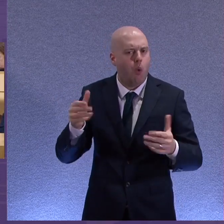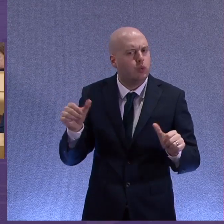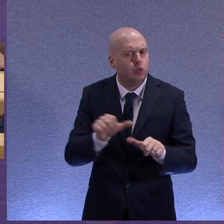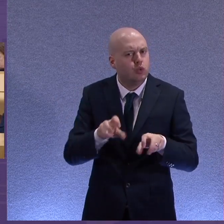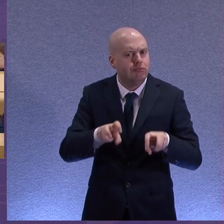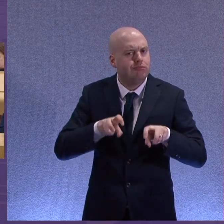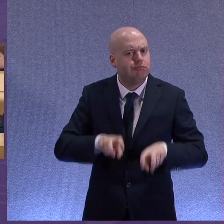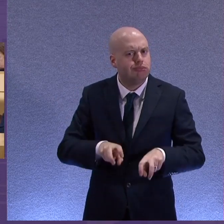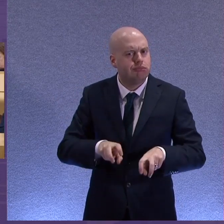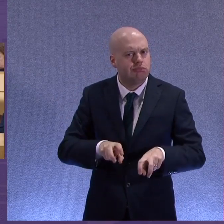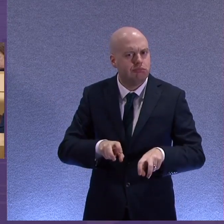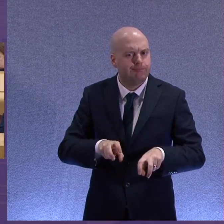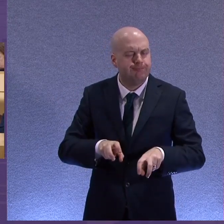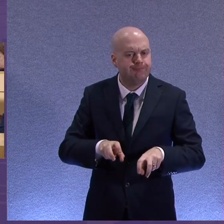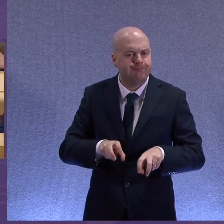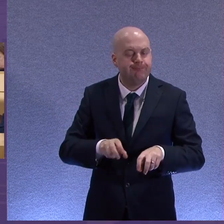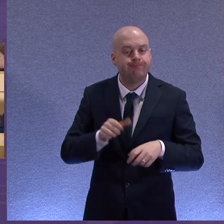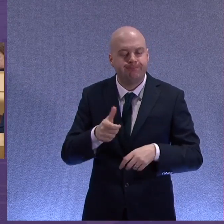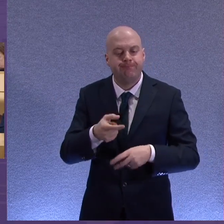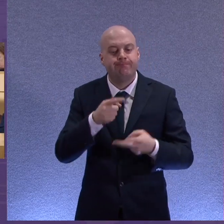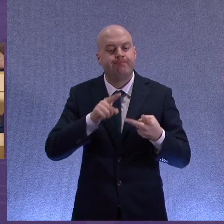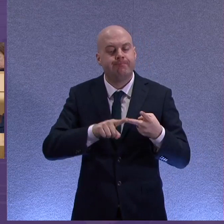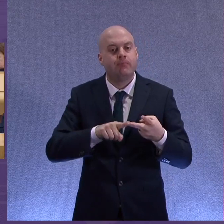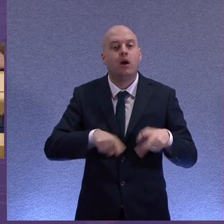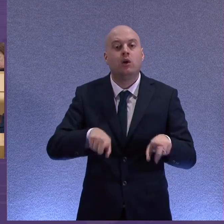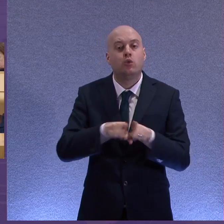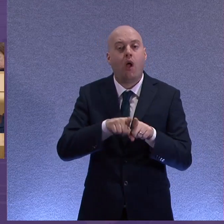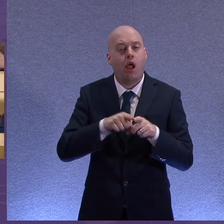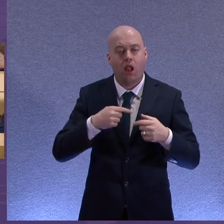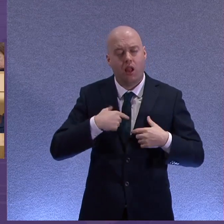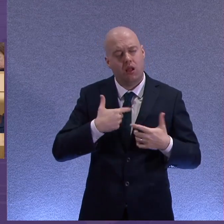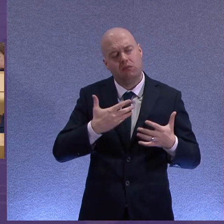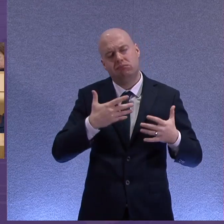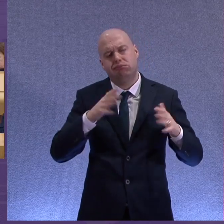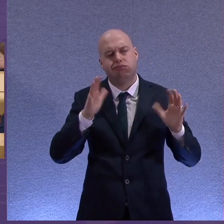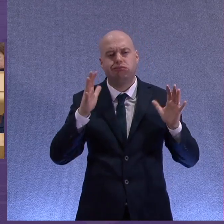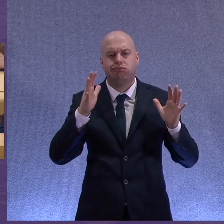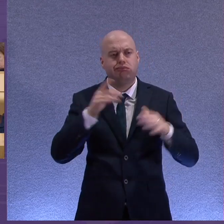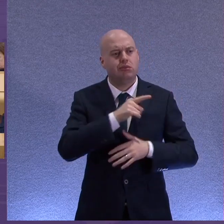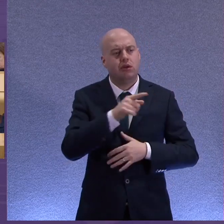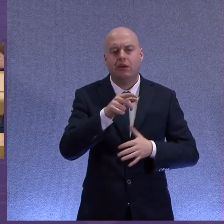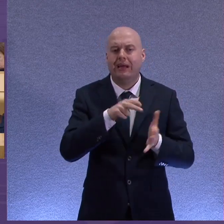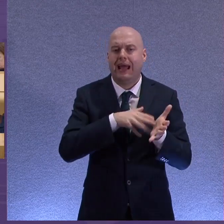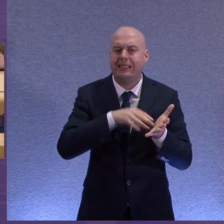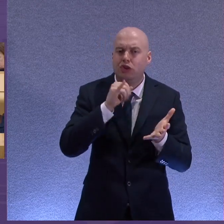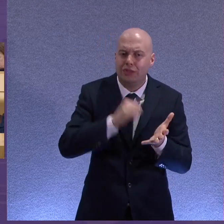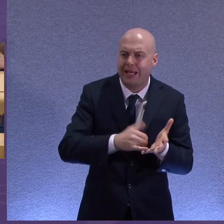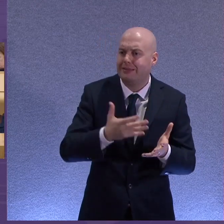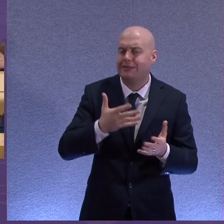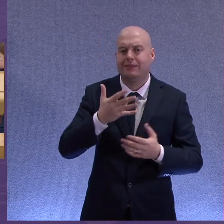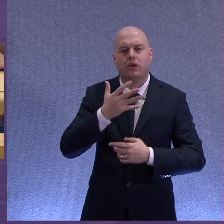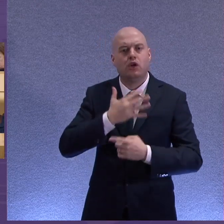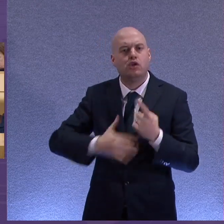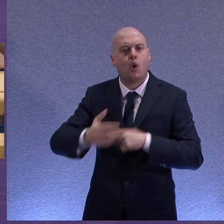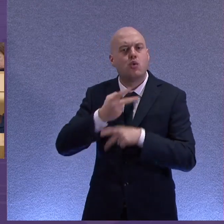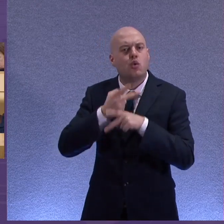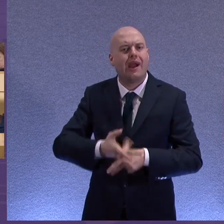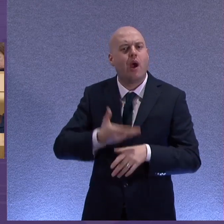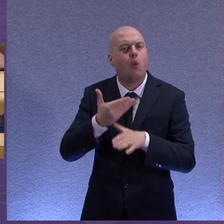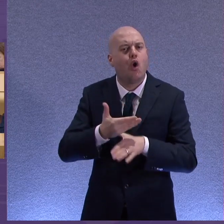those NHS and social care workers, not just for what they have done, but for what they are about to